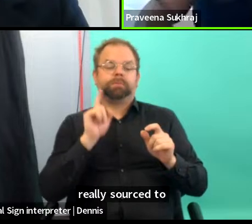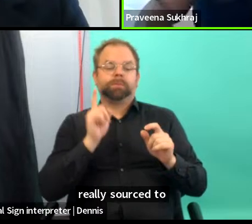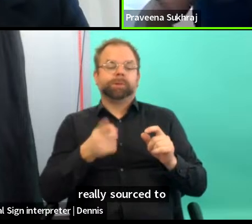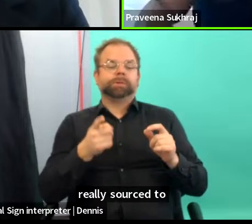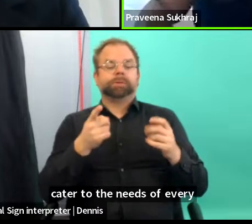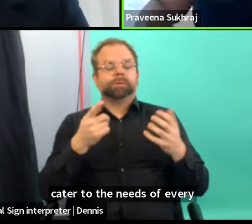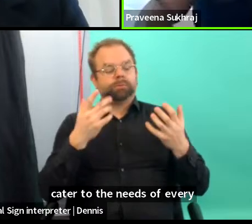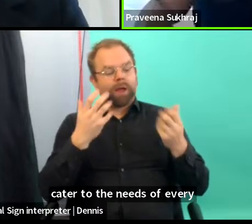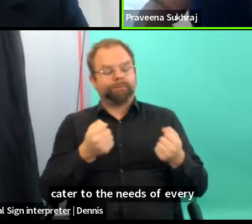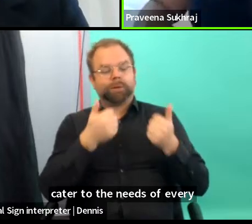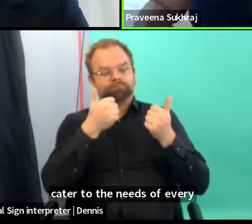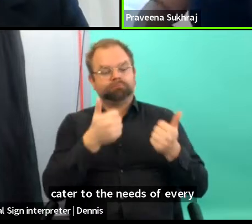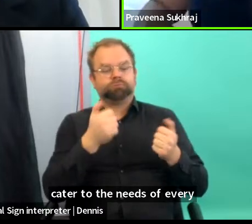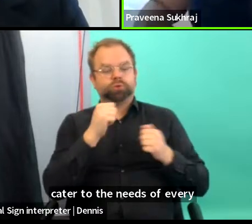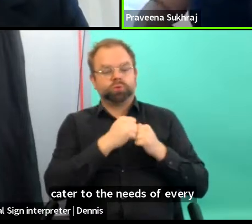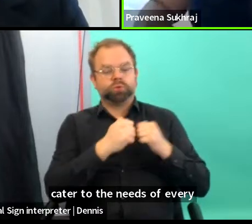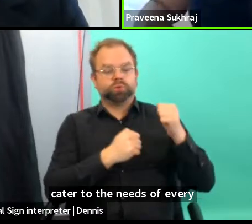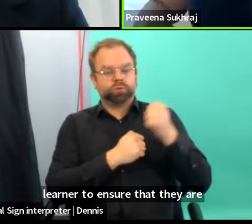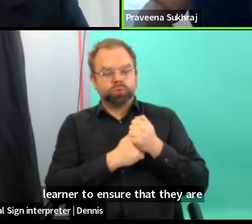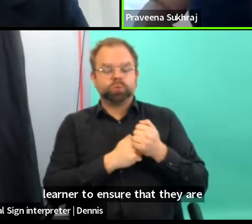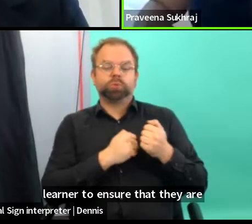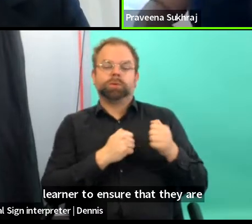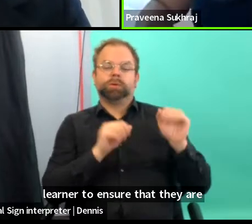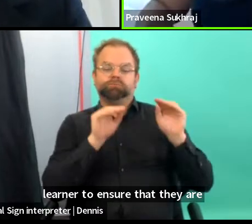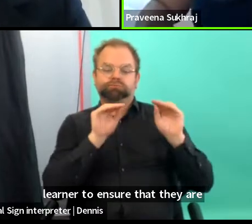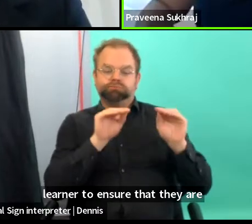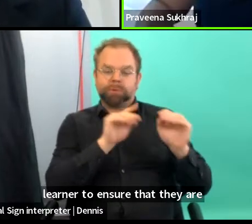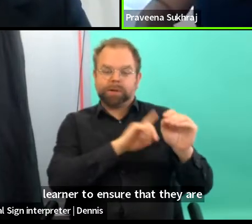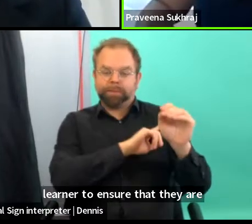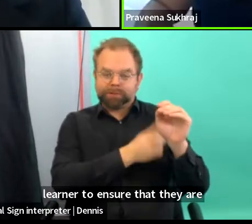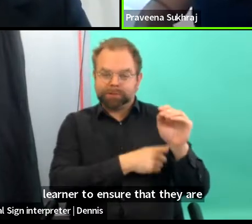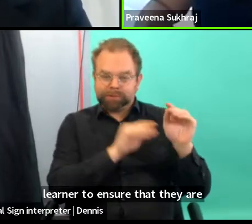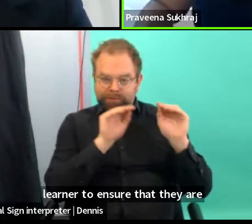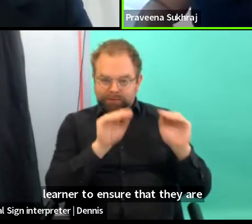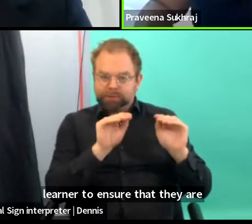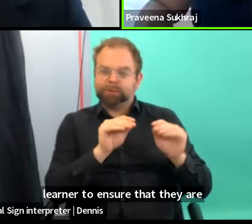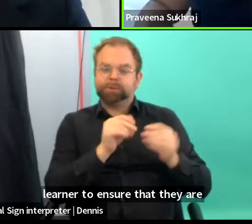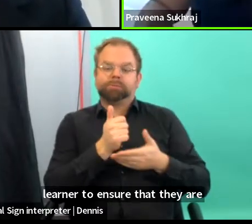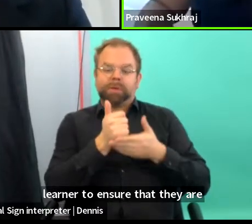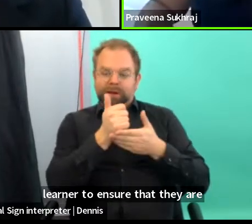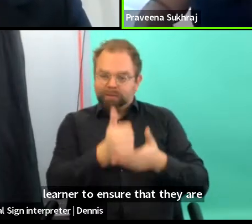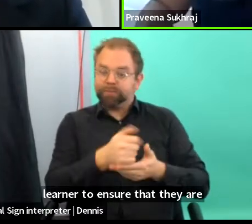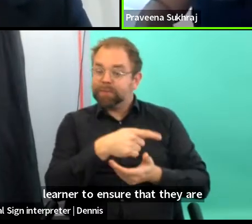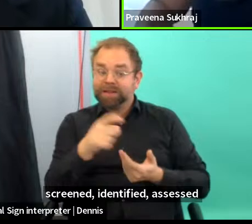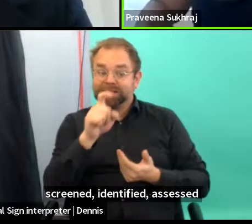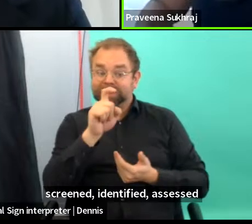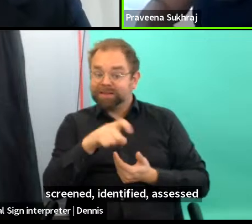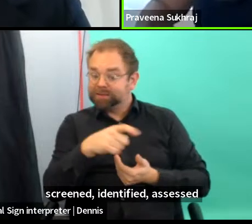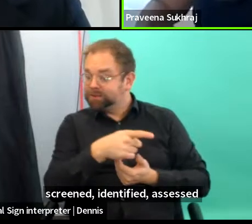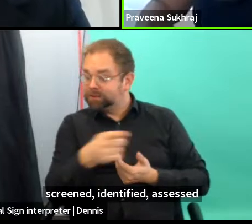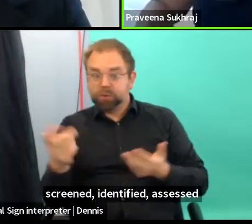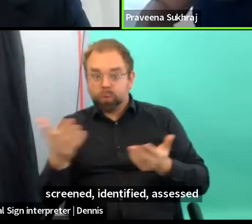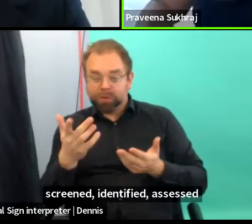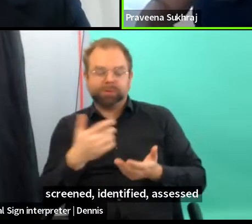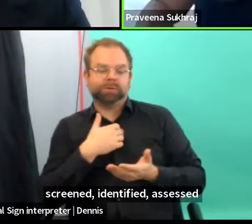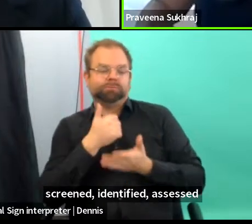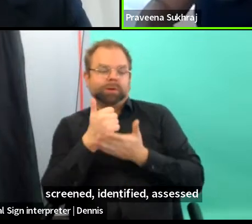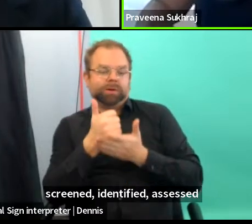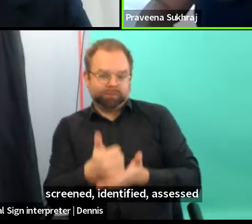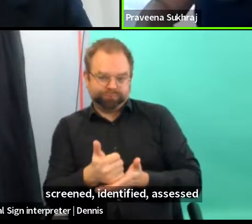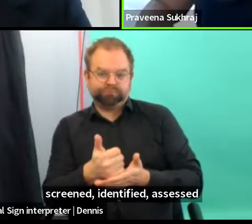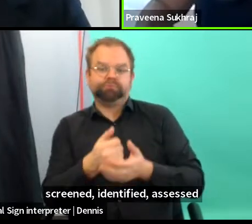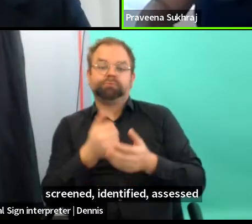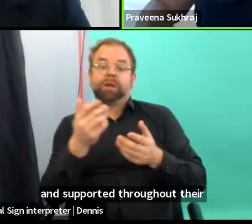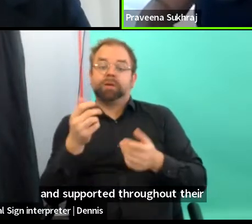screened, identified, assessed, and supported throughout their education